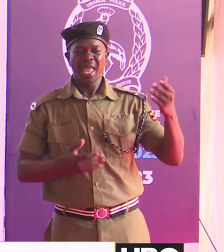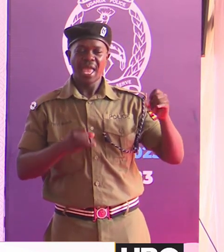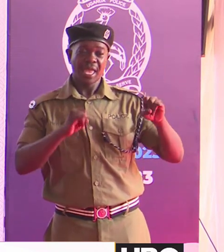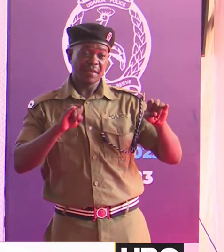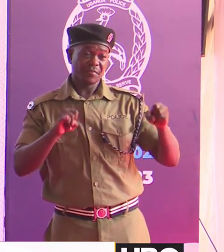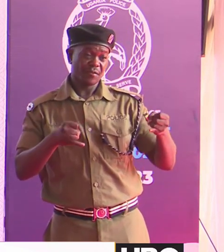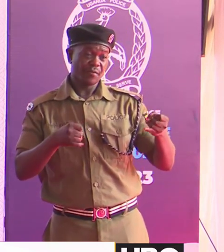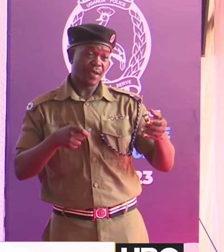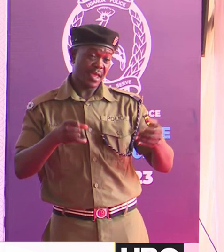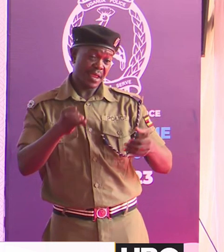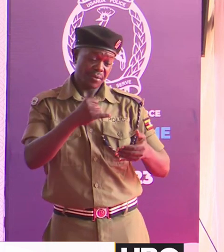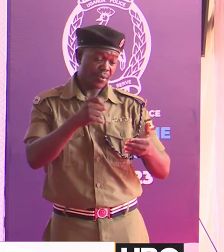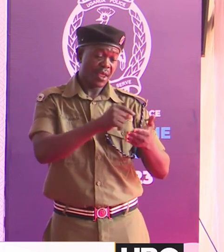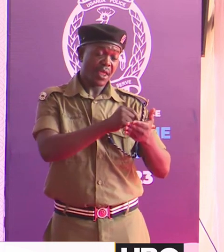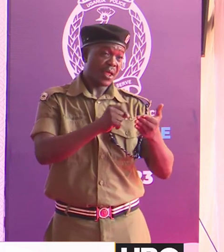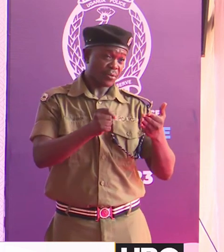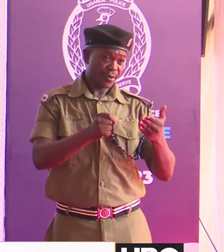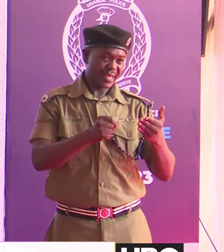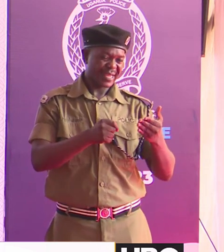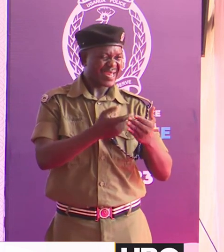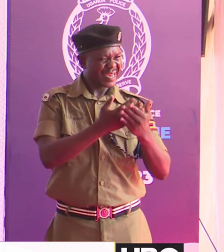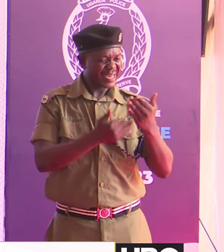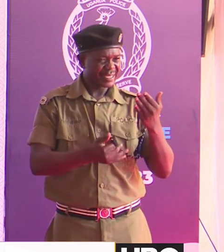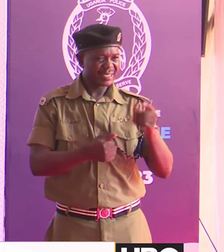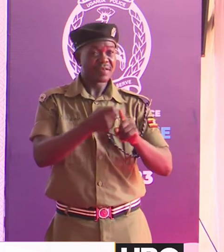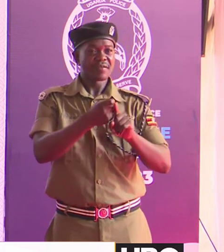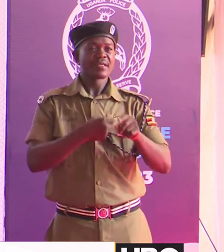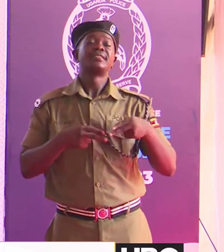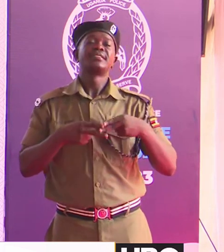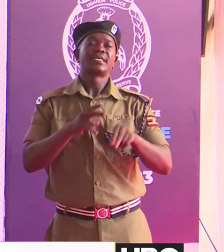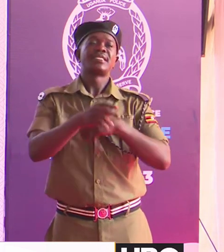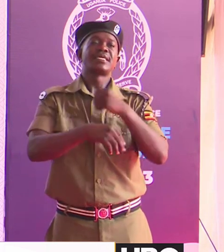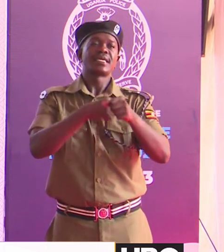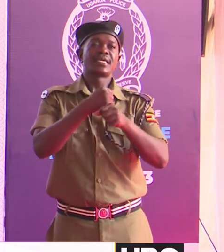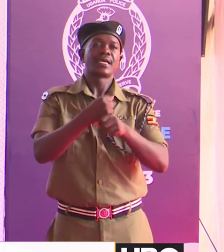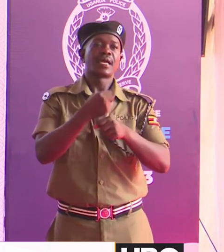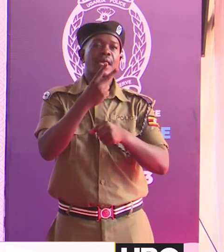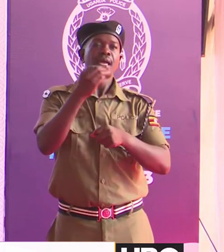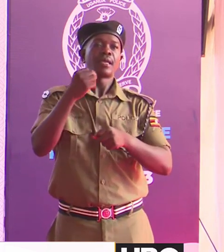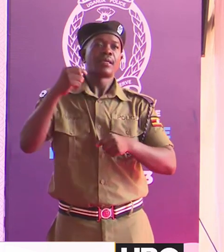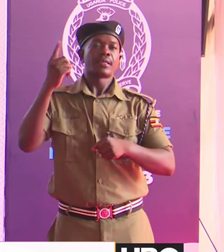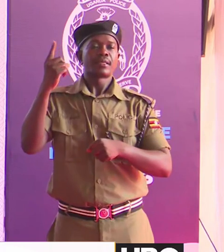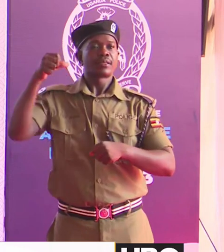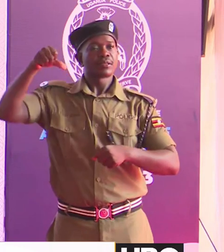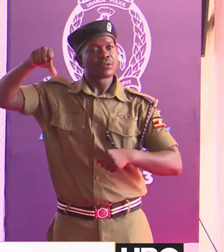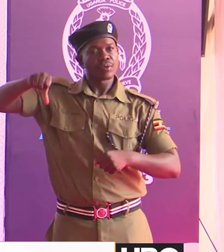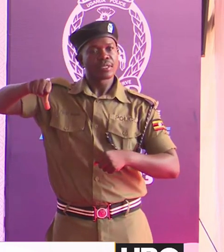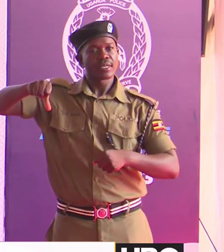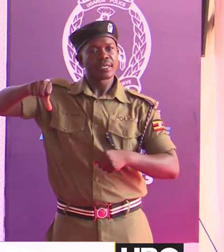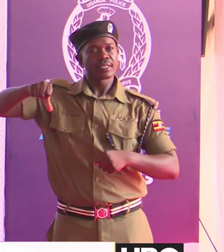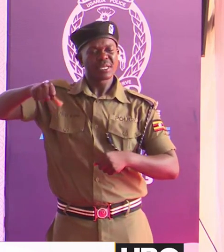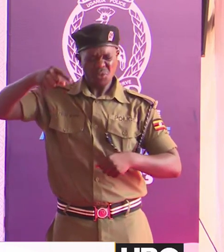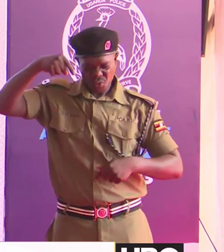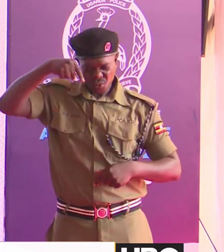last four, actually from 2019 to date. So the graph you see there, and I